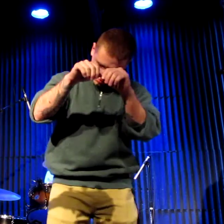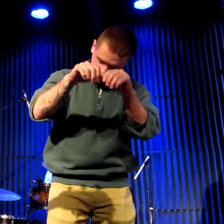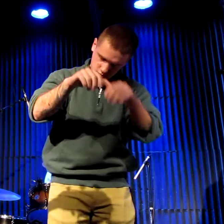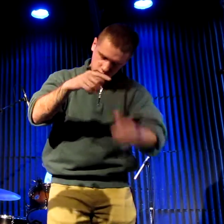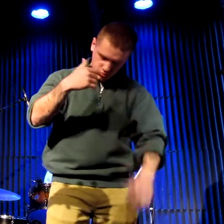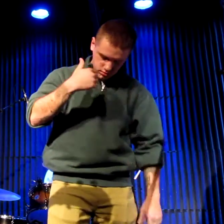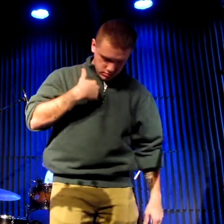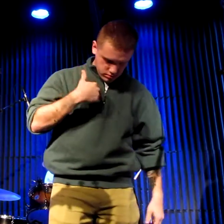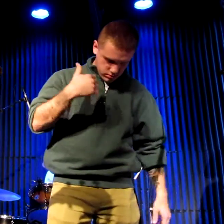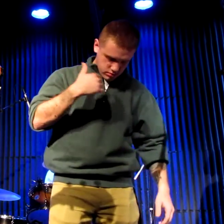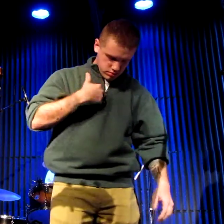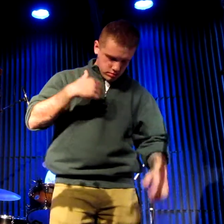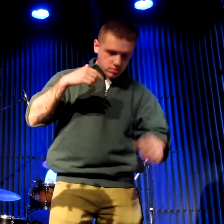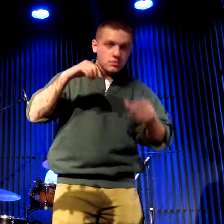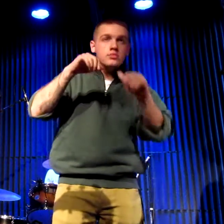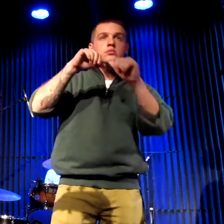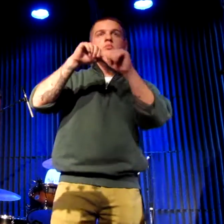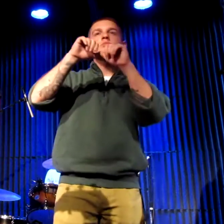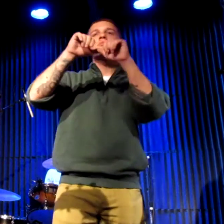Ever keeping on,